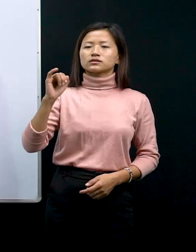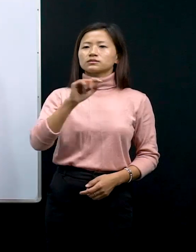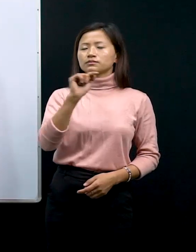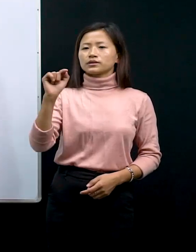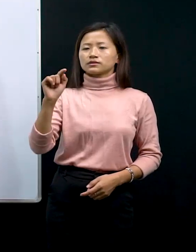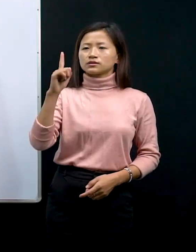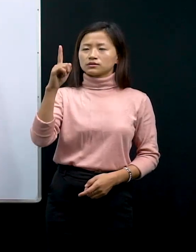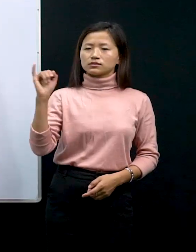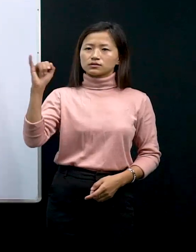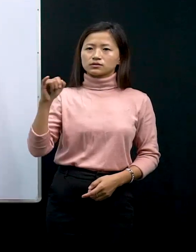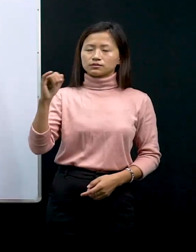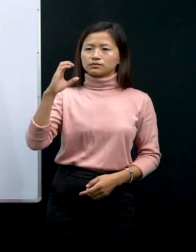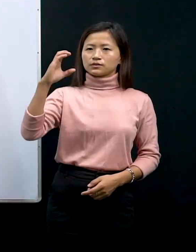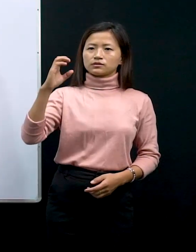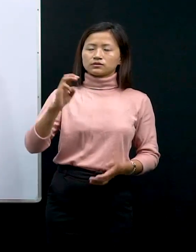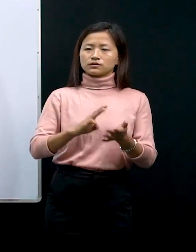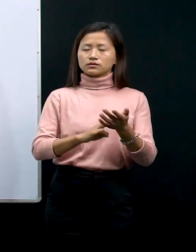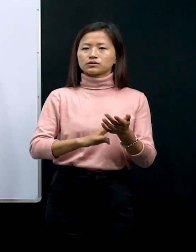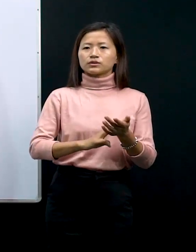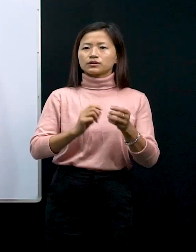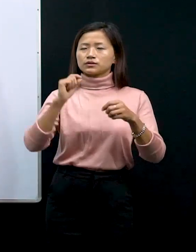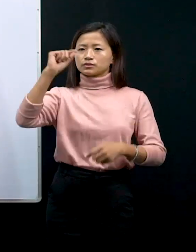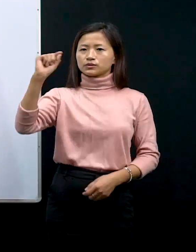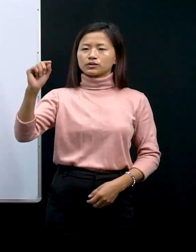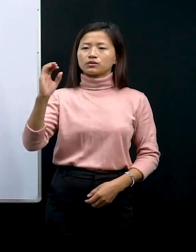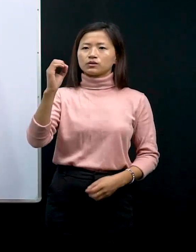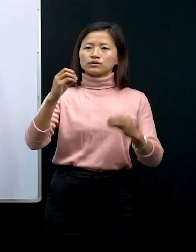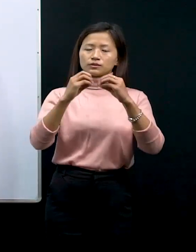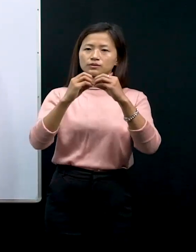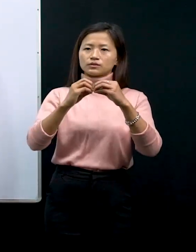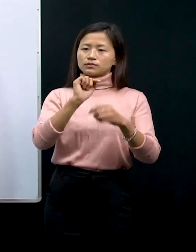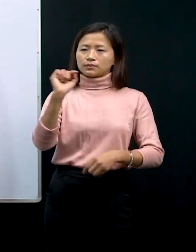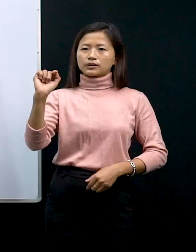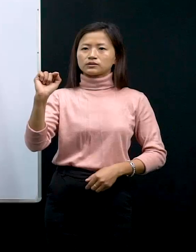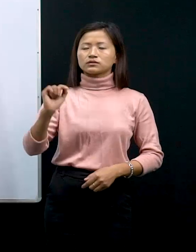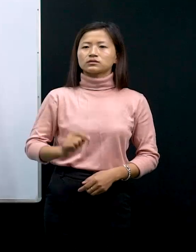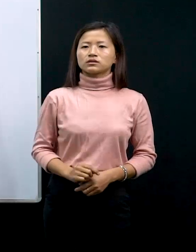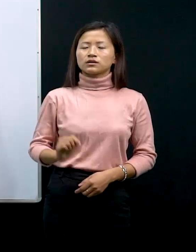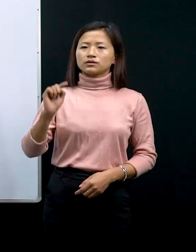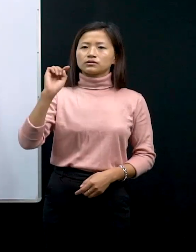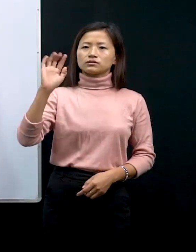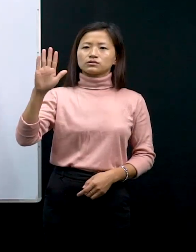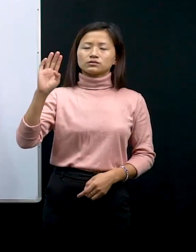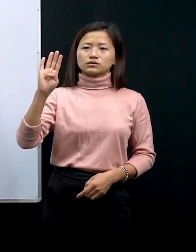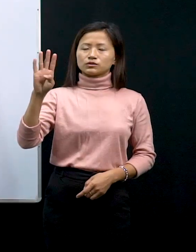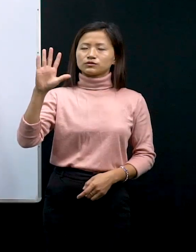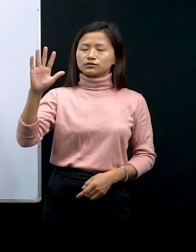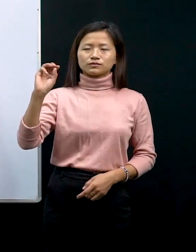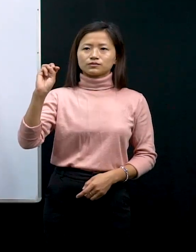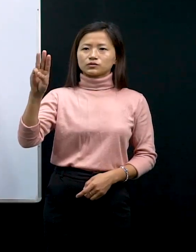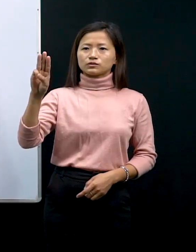minus 16 centimeter square. OB square equal to how much? 16 minus 25 minus 16 how much?